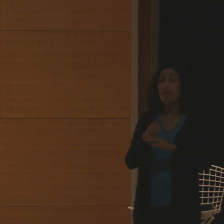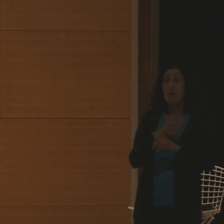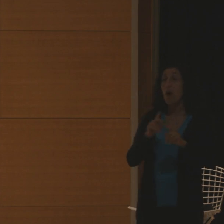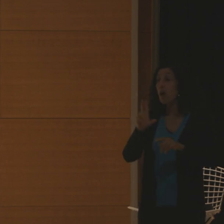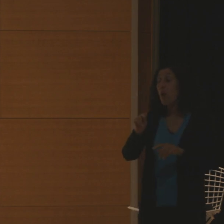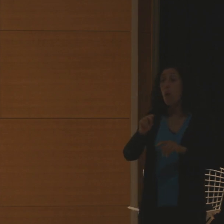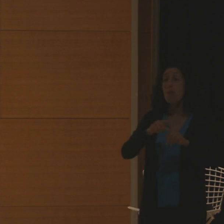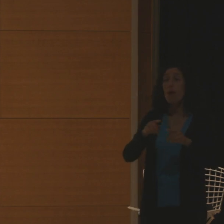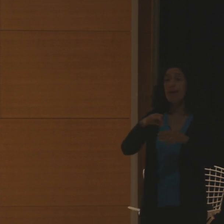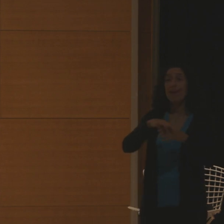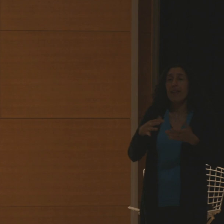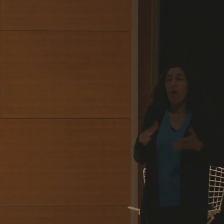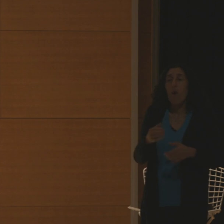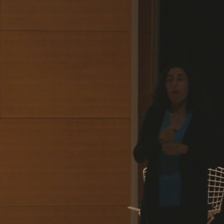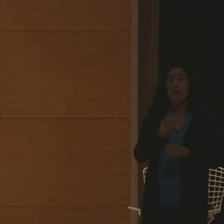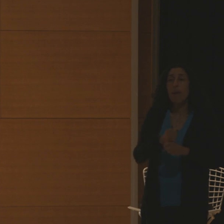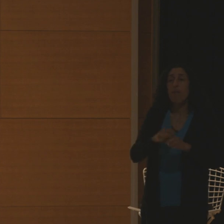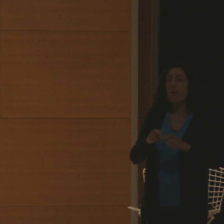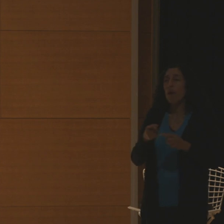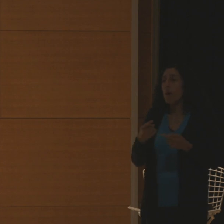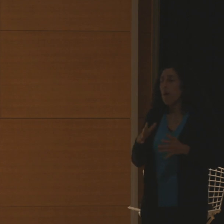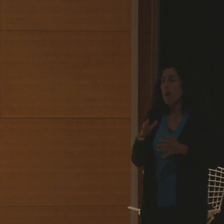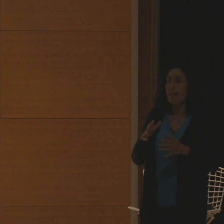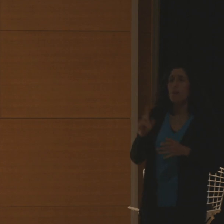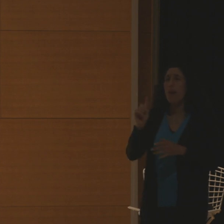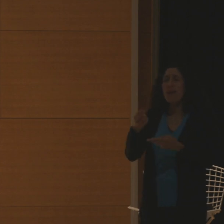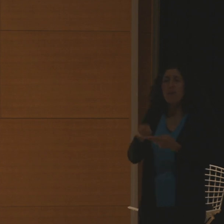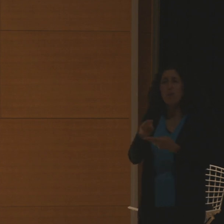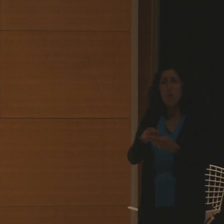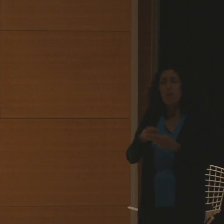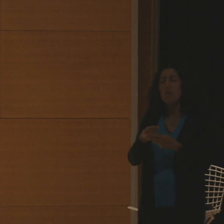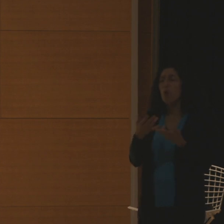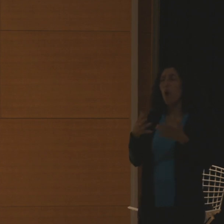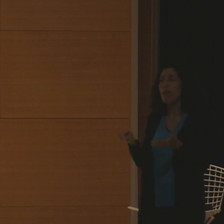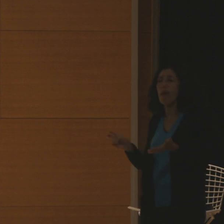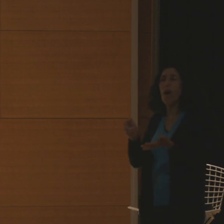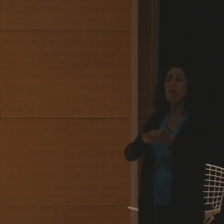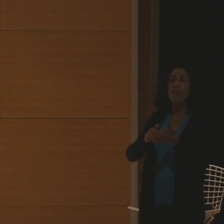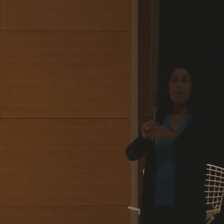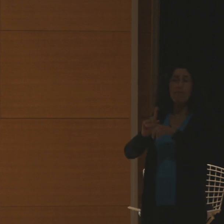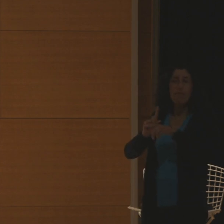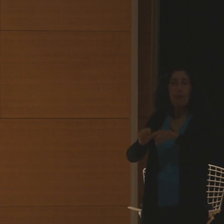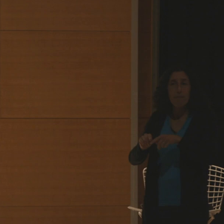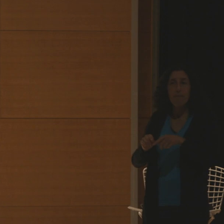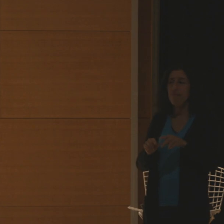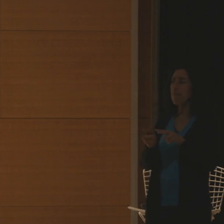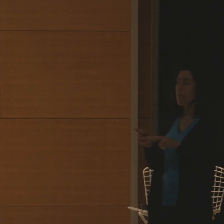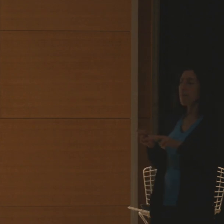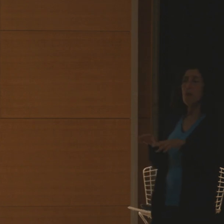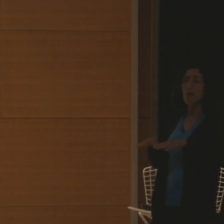say that the tea had already been made, that he just needed to know where the spoons were, she was off. Her steps were small, he noticed, and